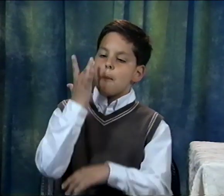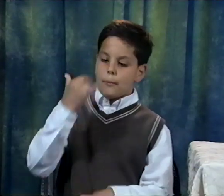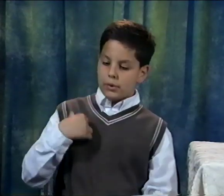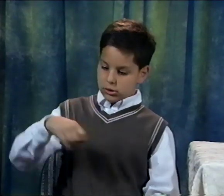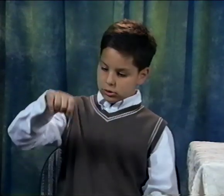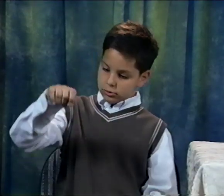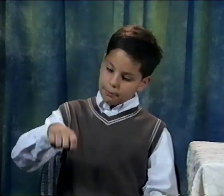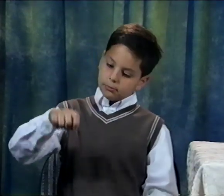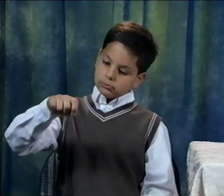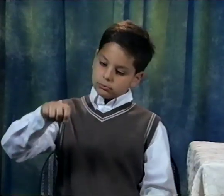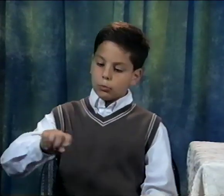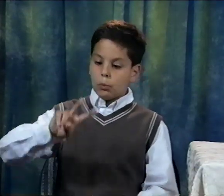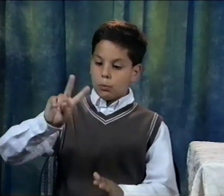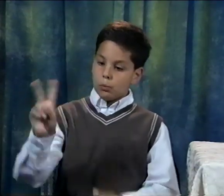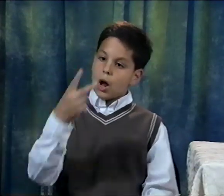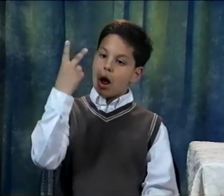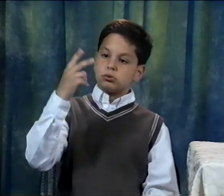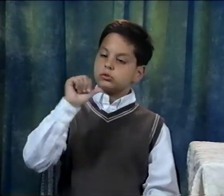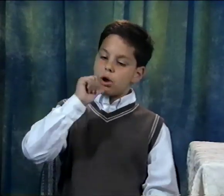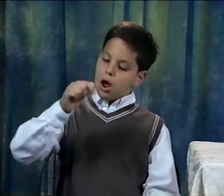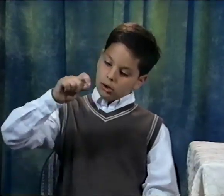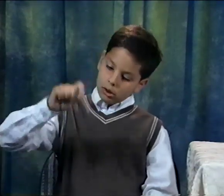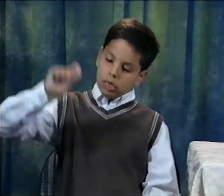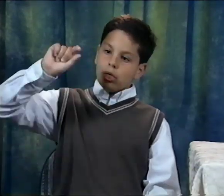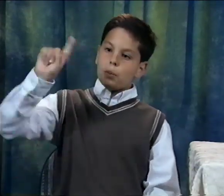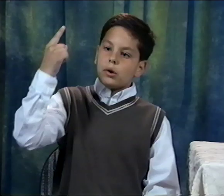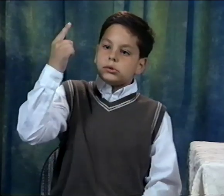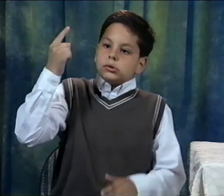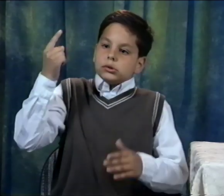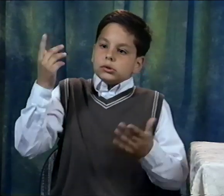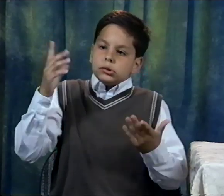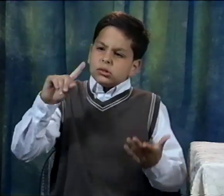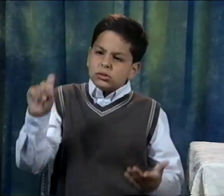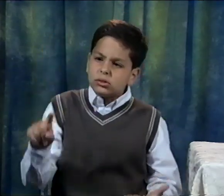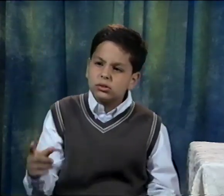Tonight, why do we dip twice and not just once?